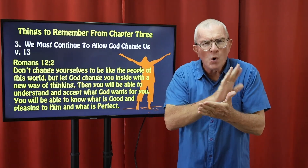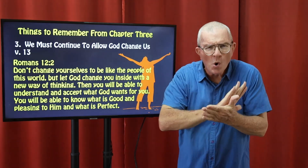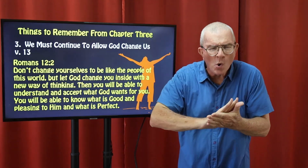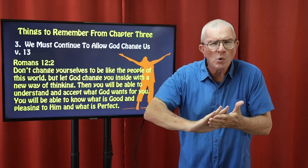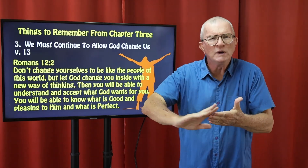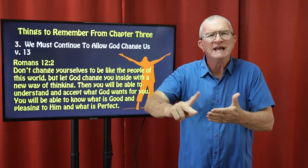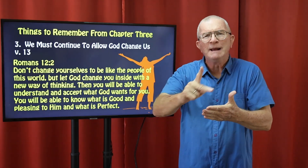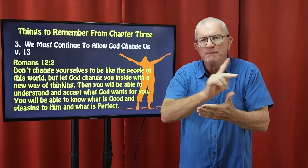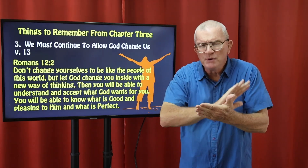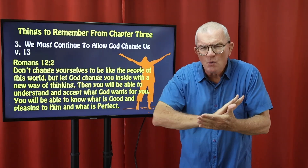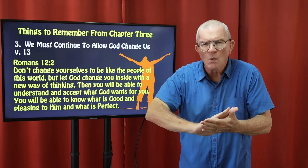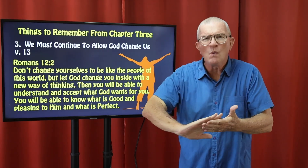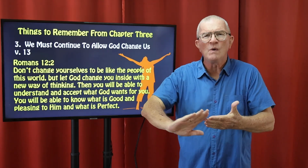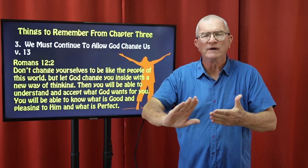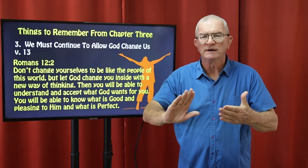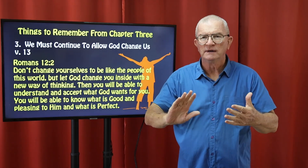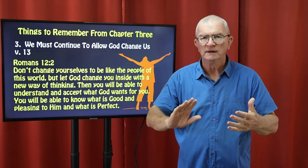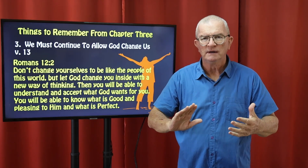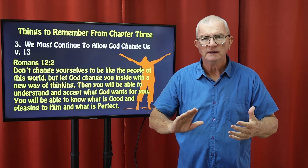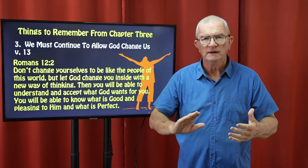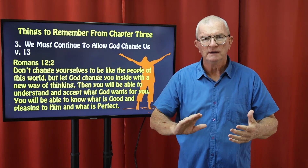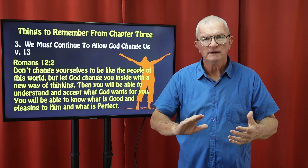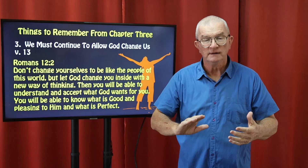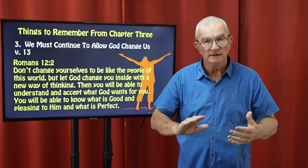more holy, pure.